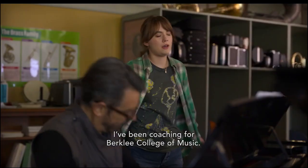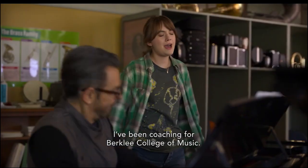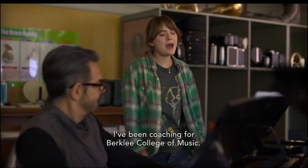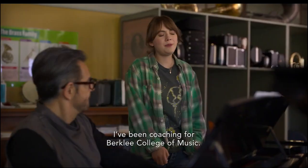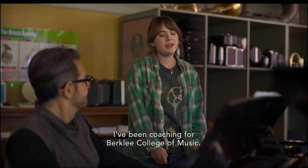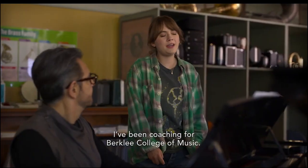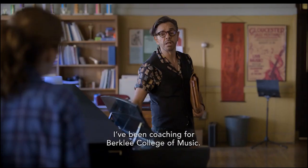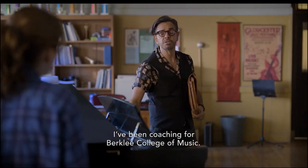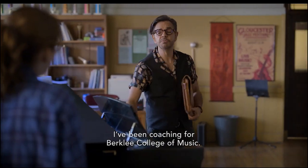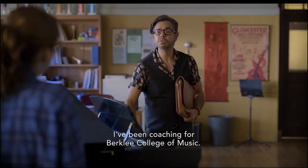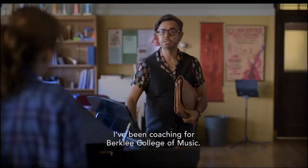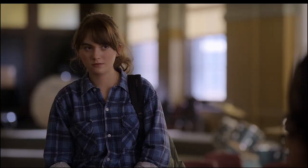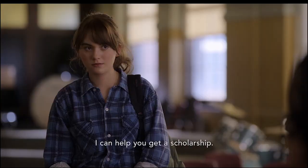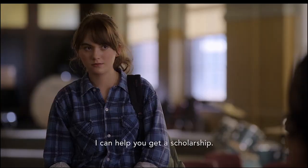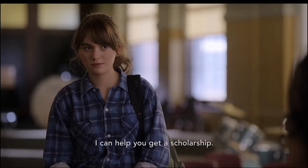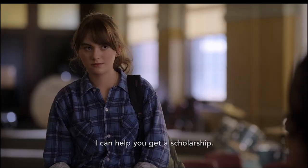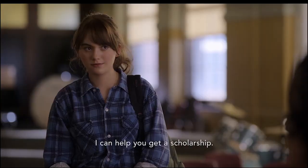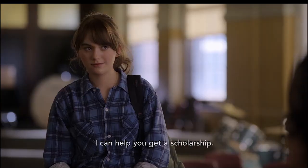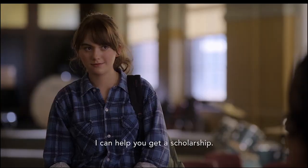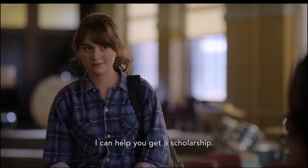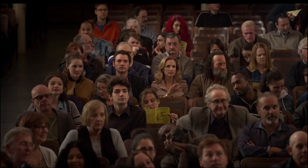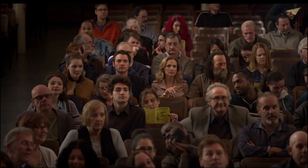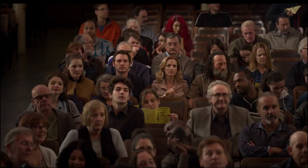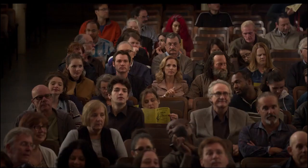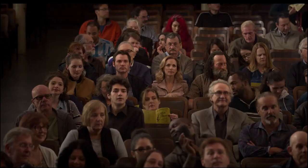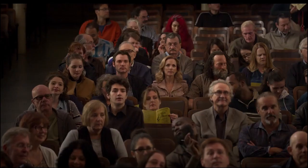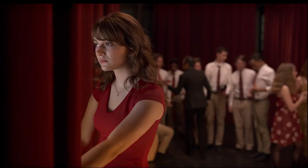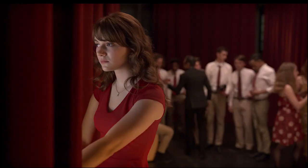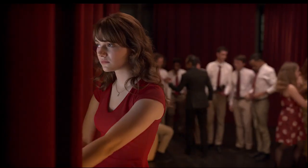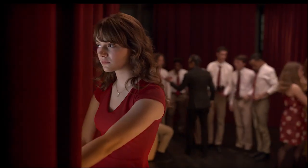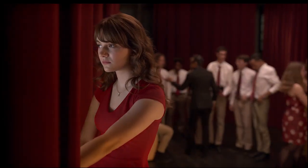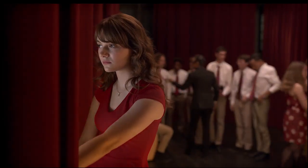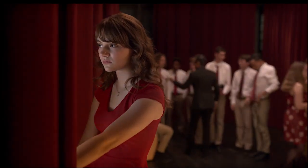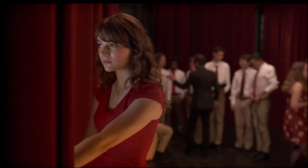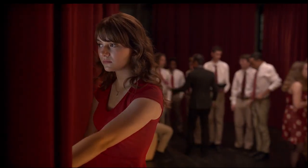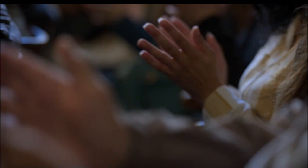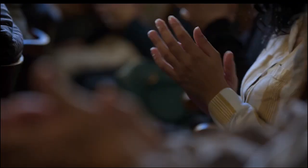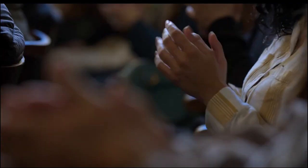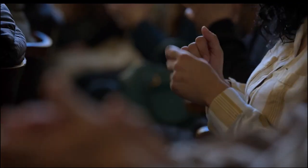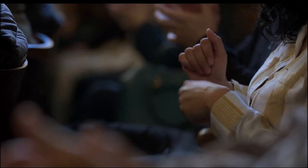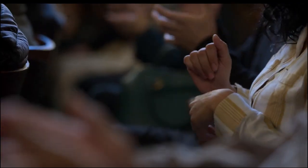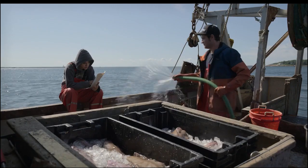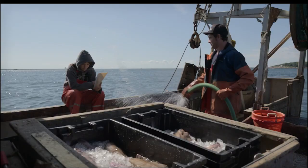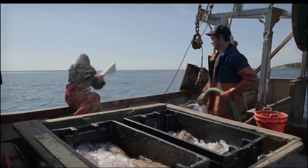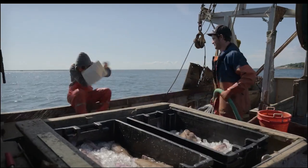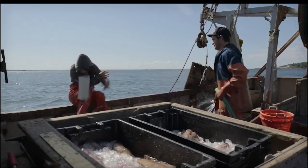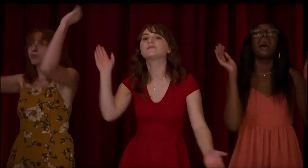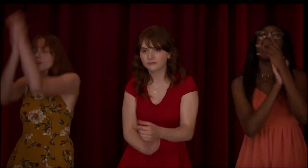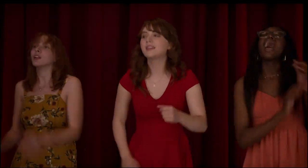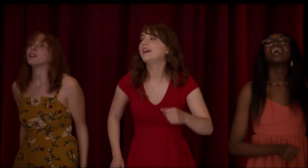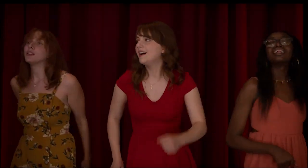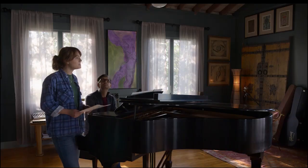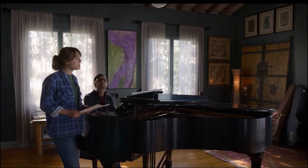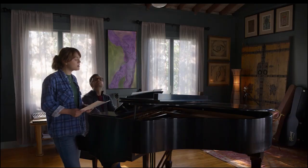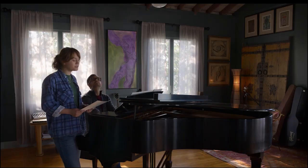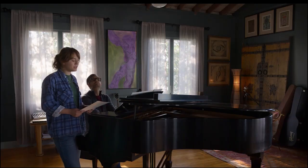I've been coaching for Berklee College of Music. I can help you get a scholarship. I won't let go. I said, oh,